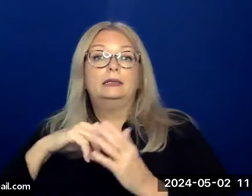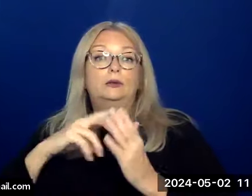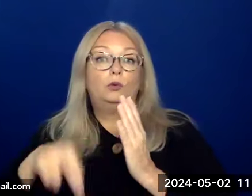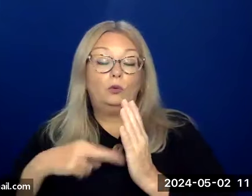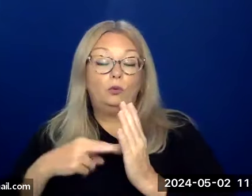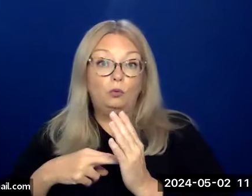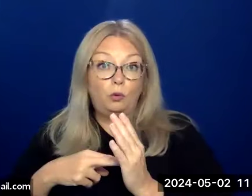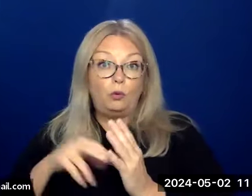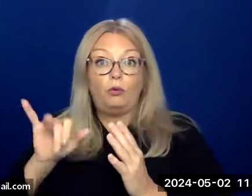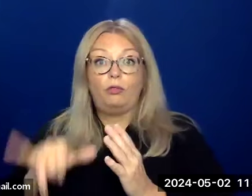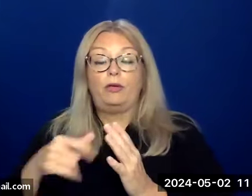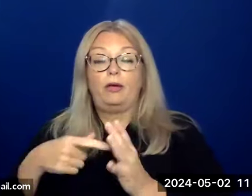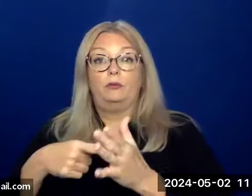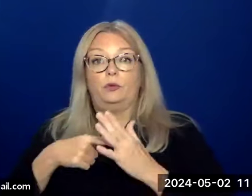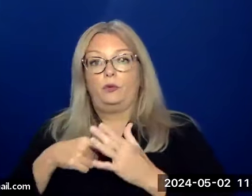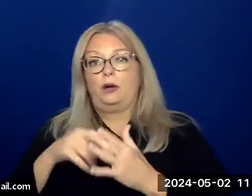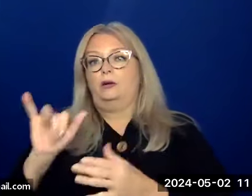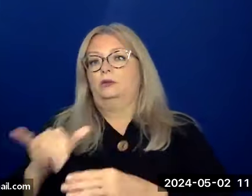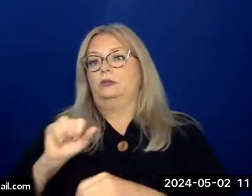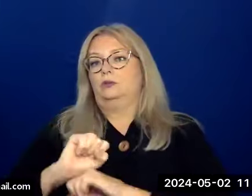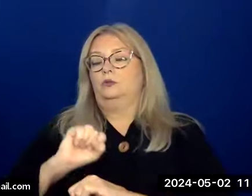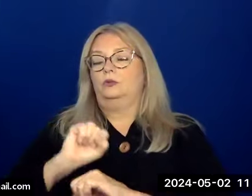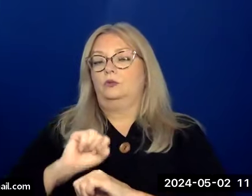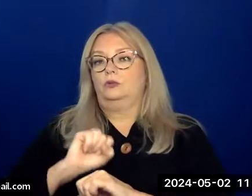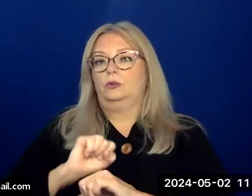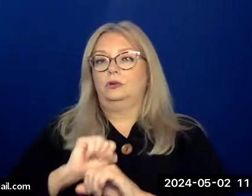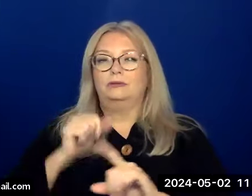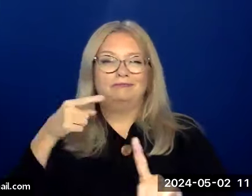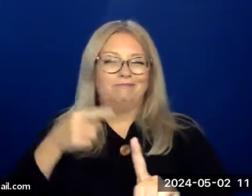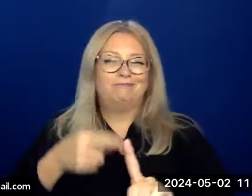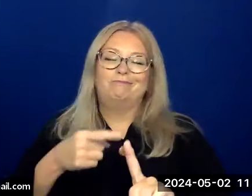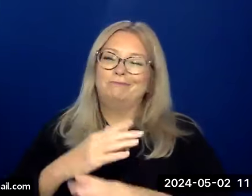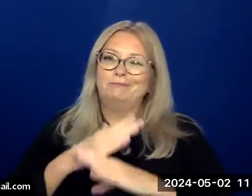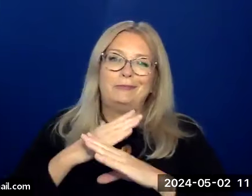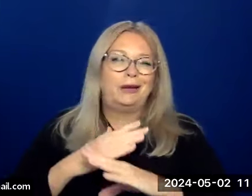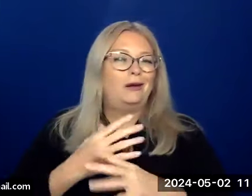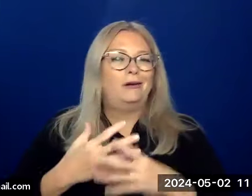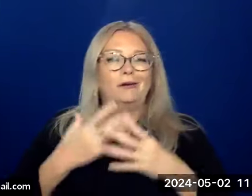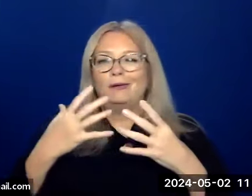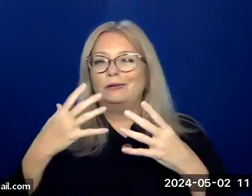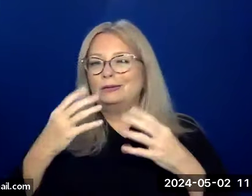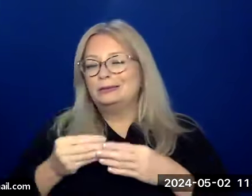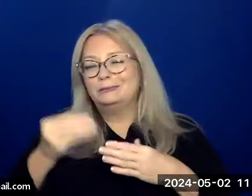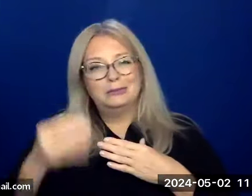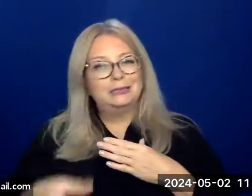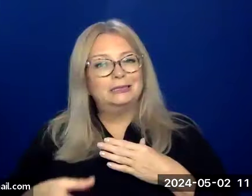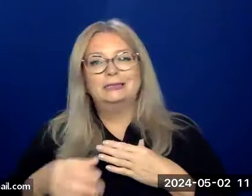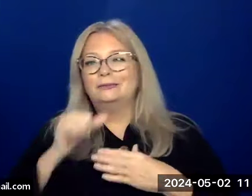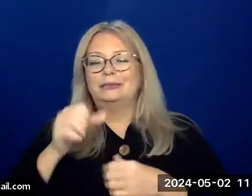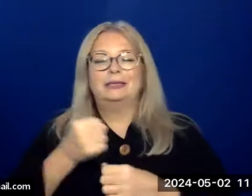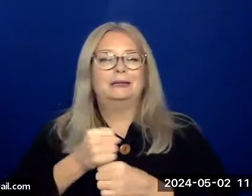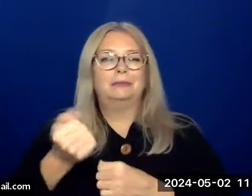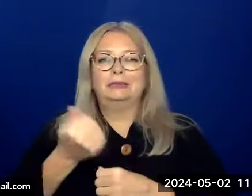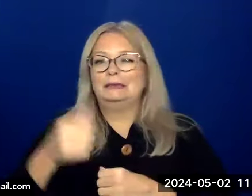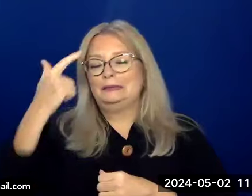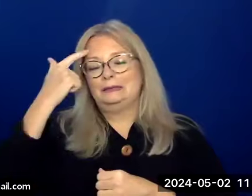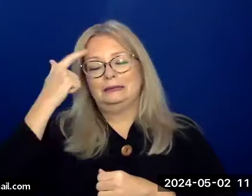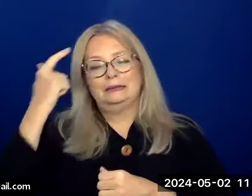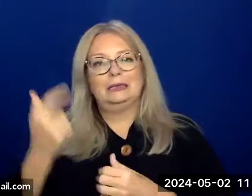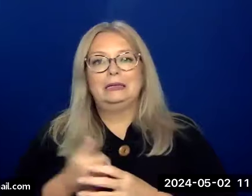this is a barrier. It's a lot of money and it doesn't make any sense. I think that it has just